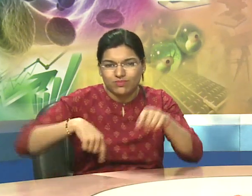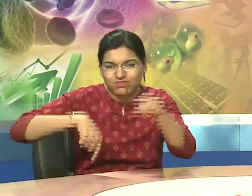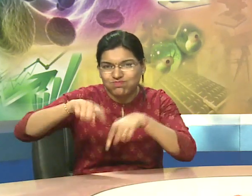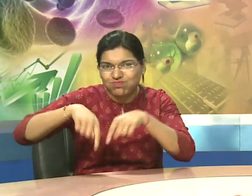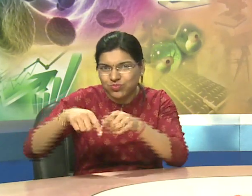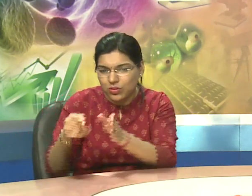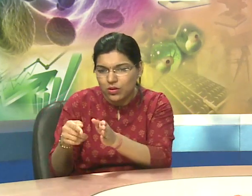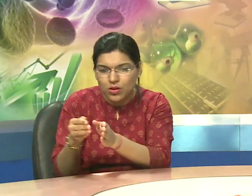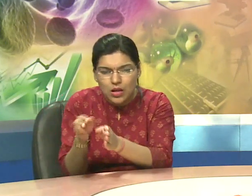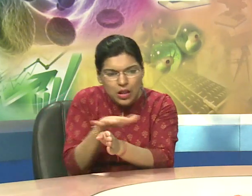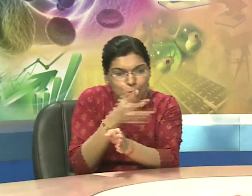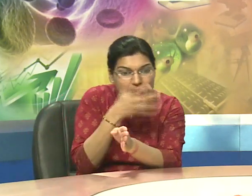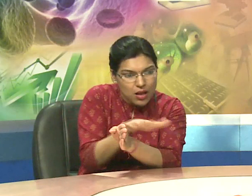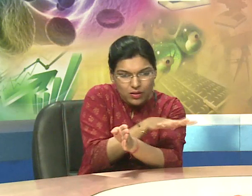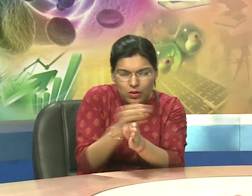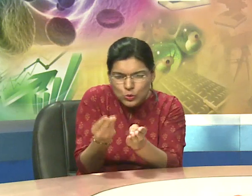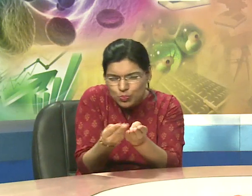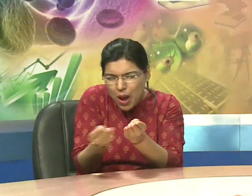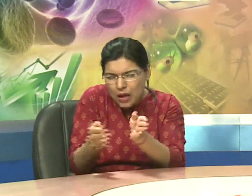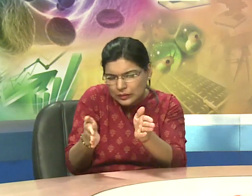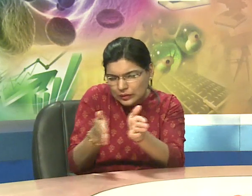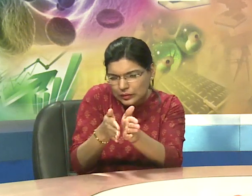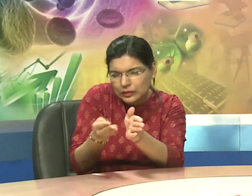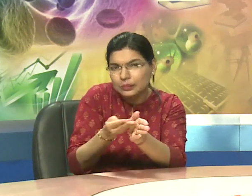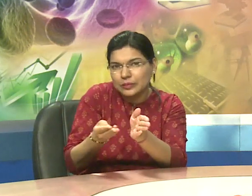Transport near to the river